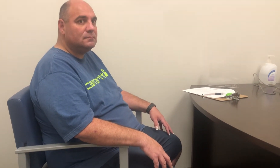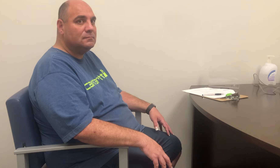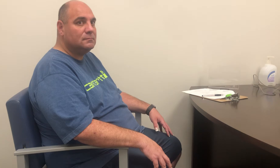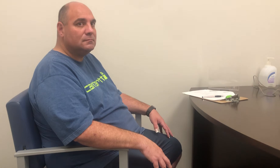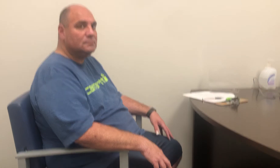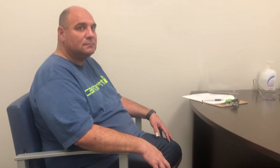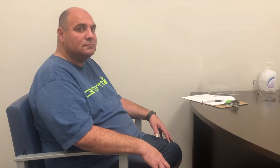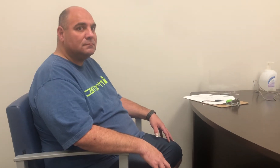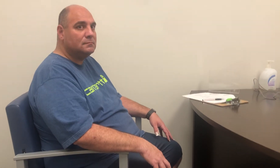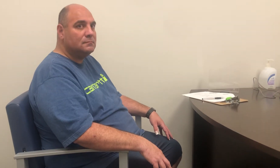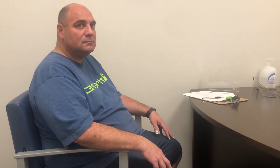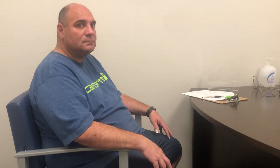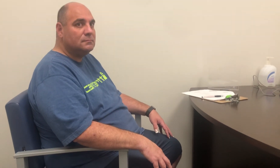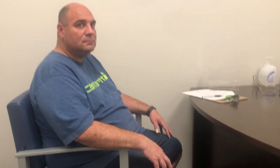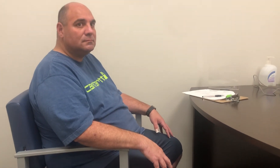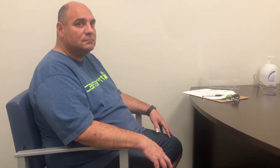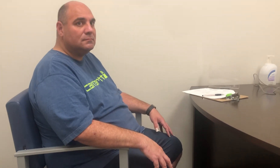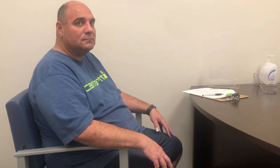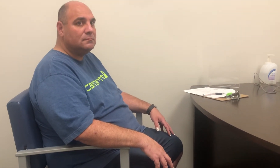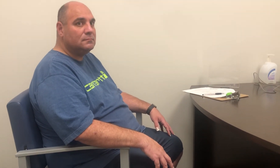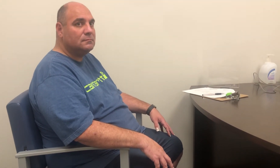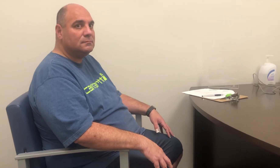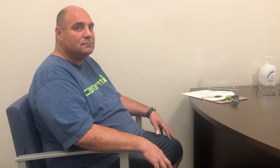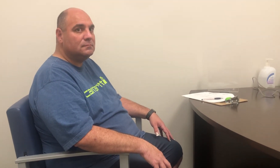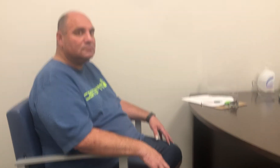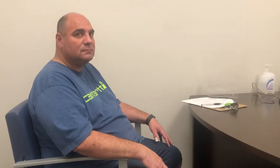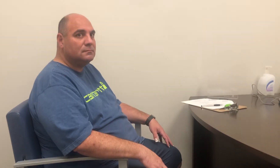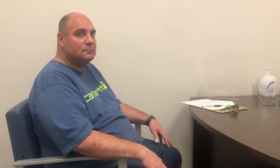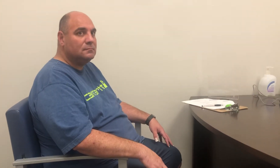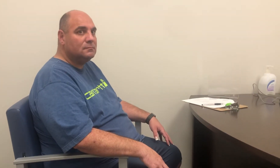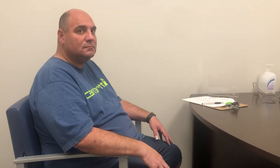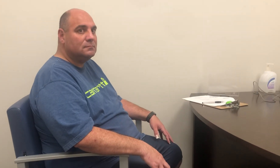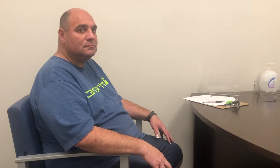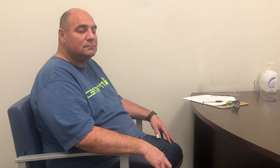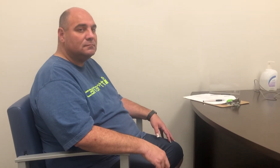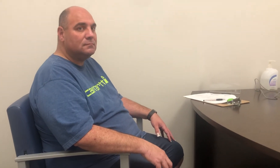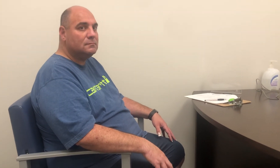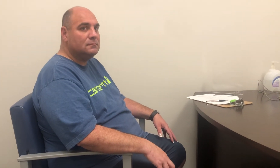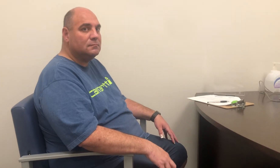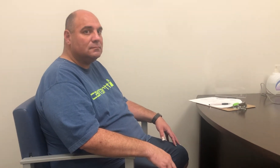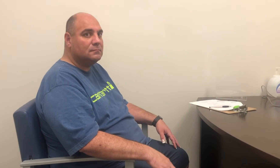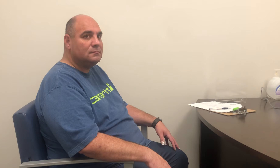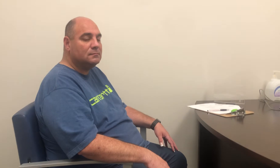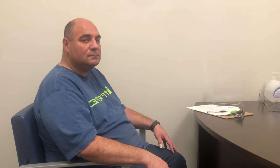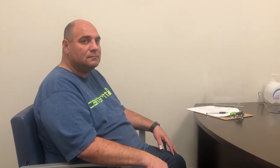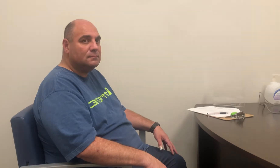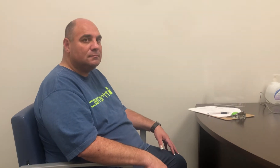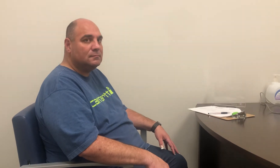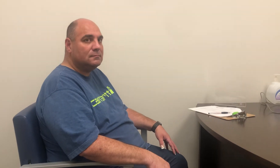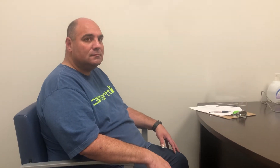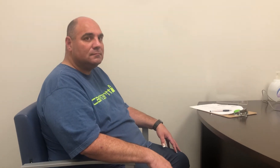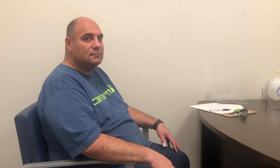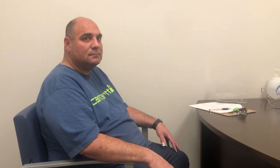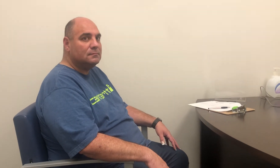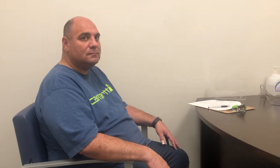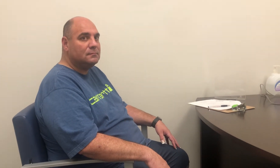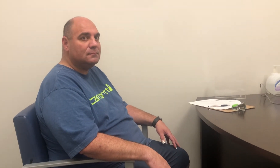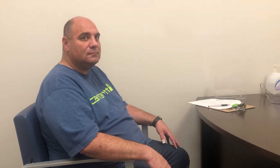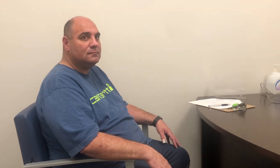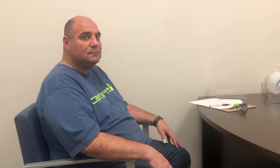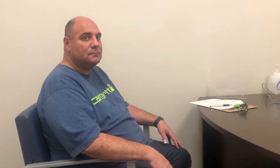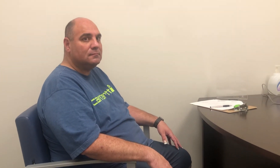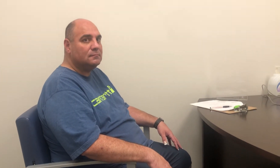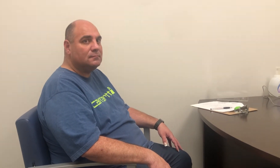music therapist and a speech therapist pretty quick. And